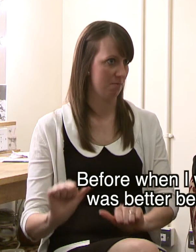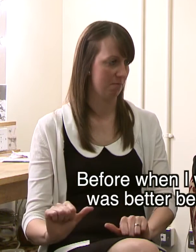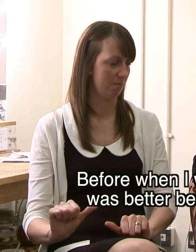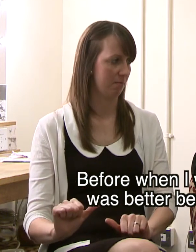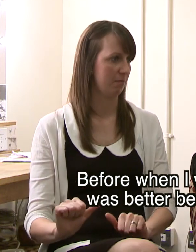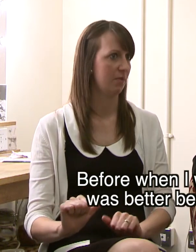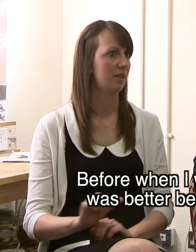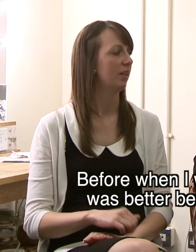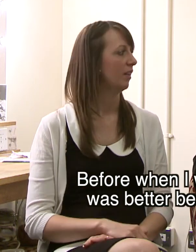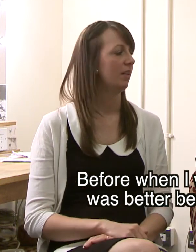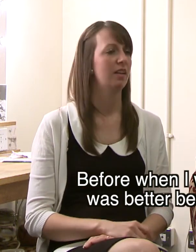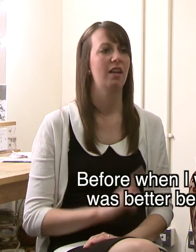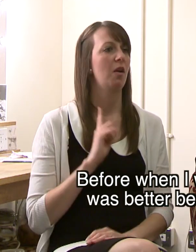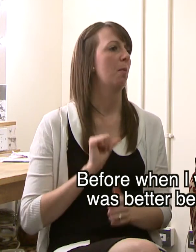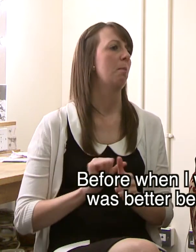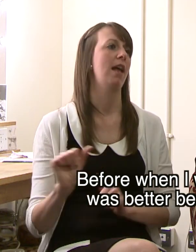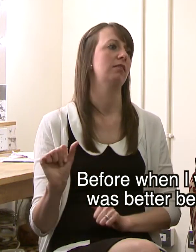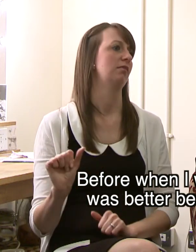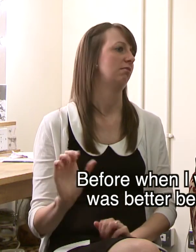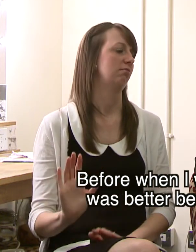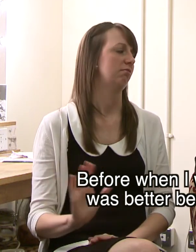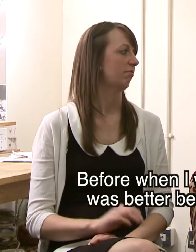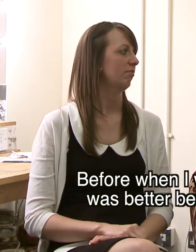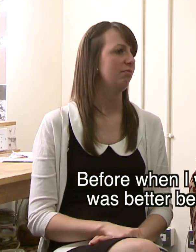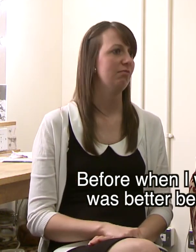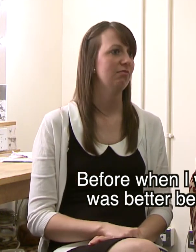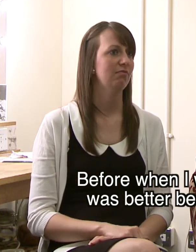I used to think film was better because the money was good.